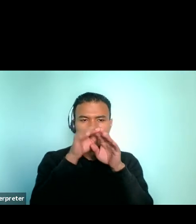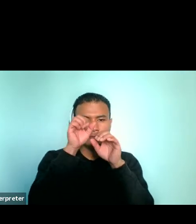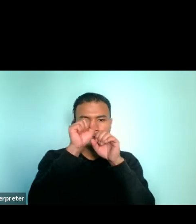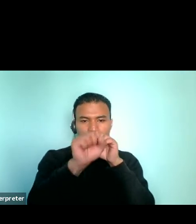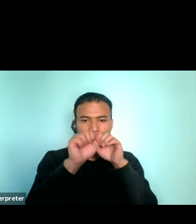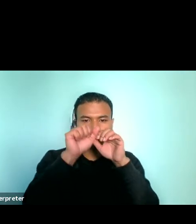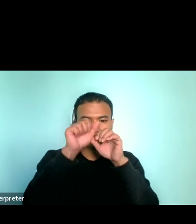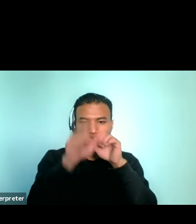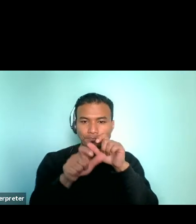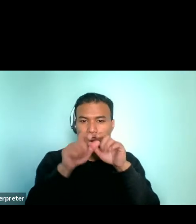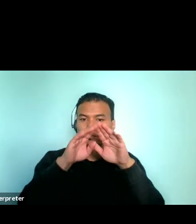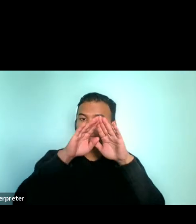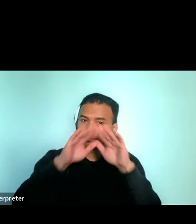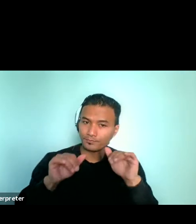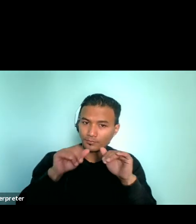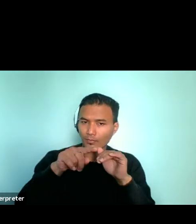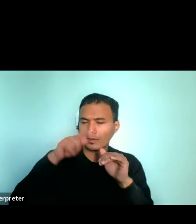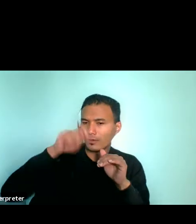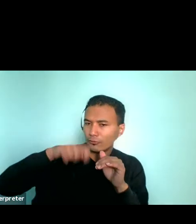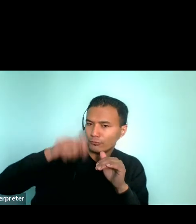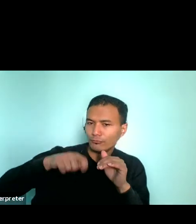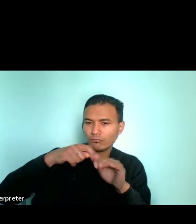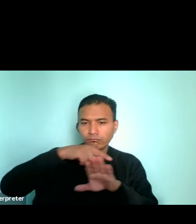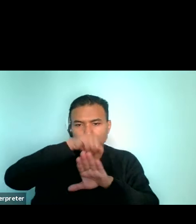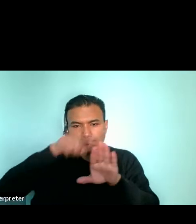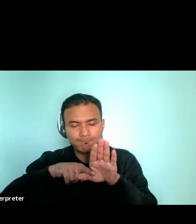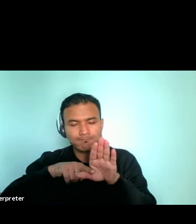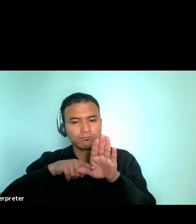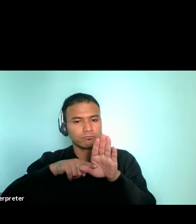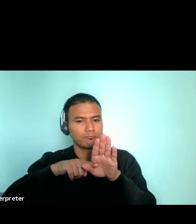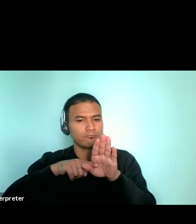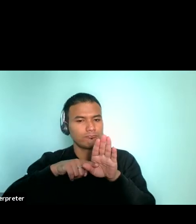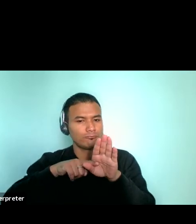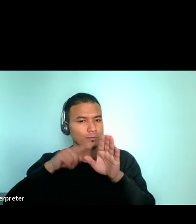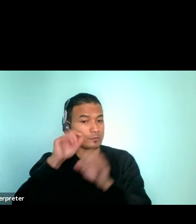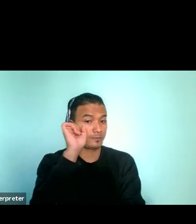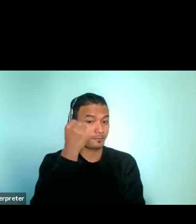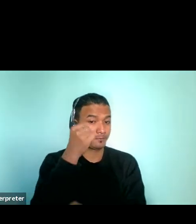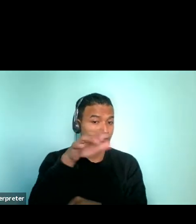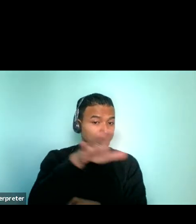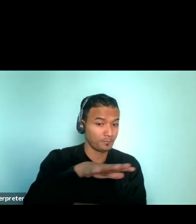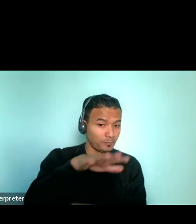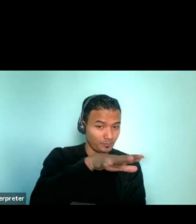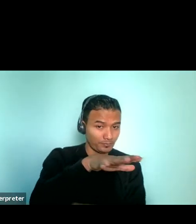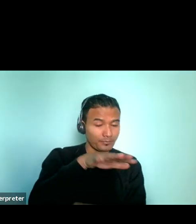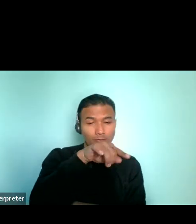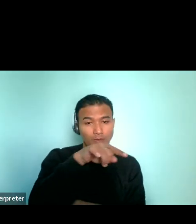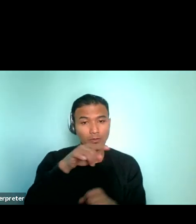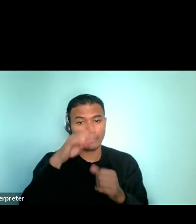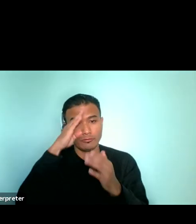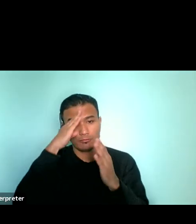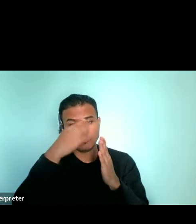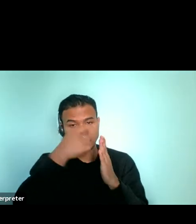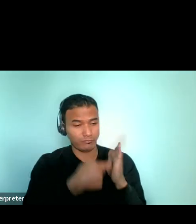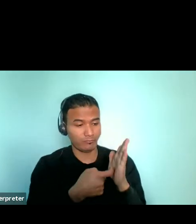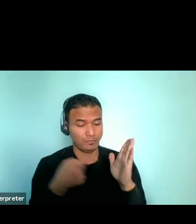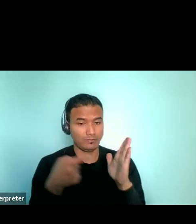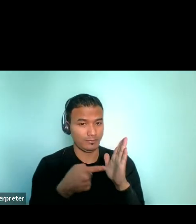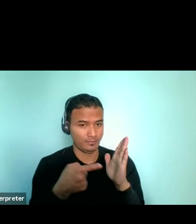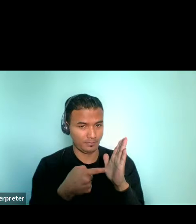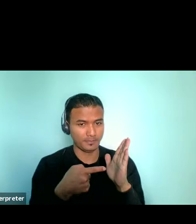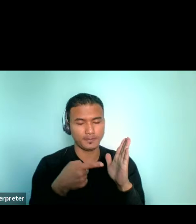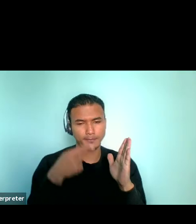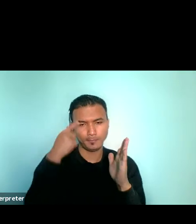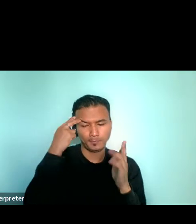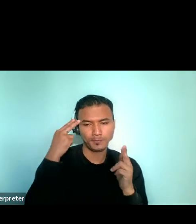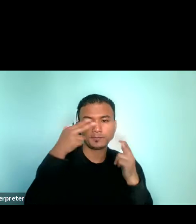But if you look at the law and policy at the national level, the constitution does